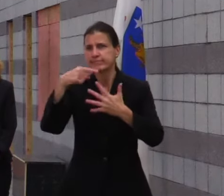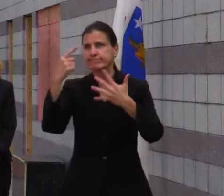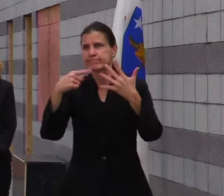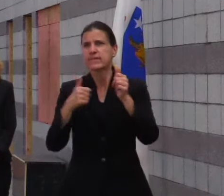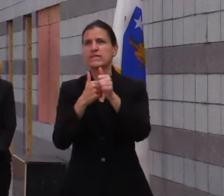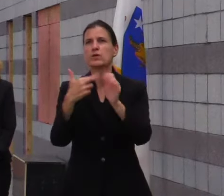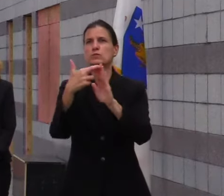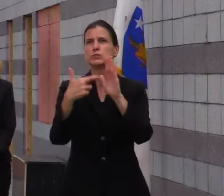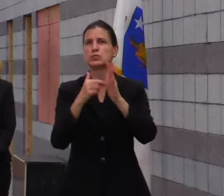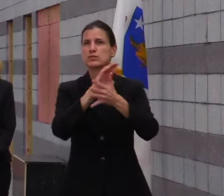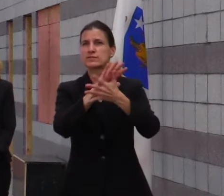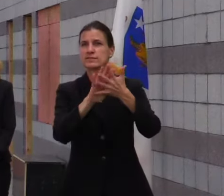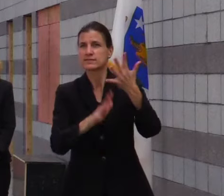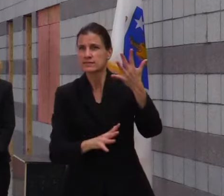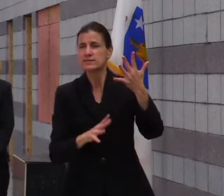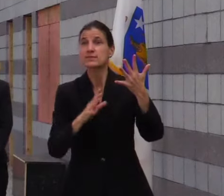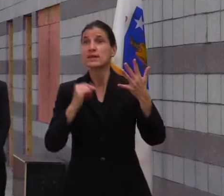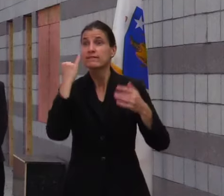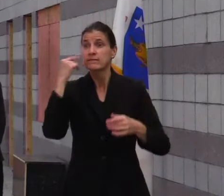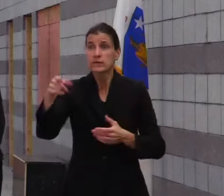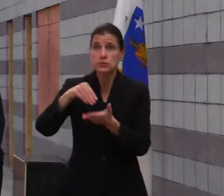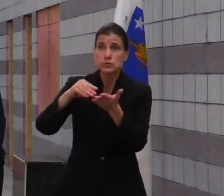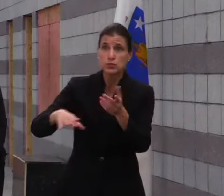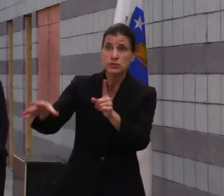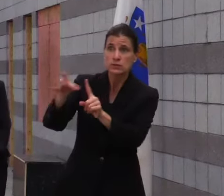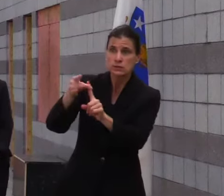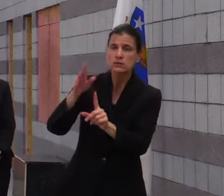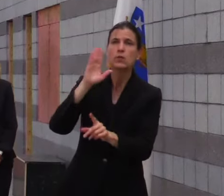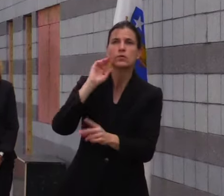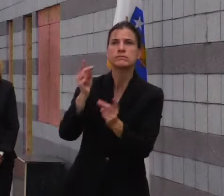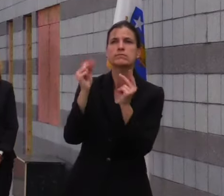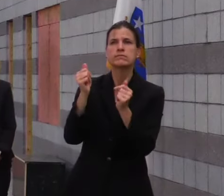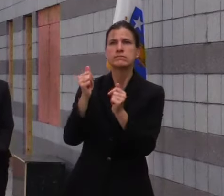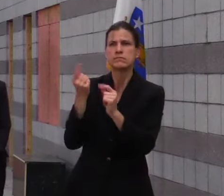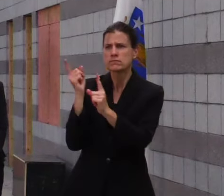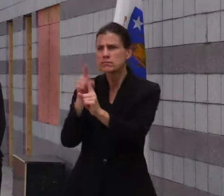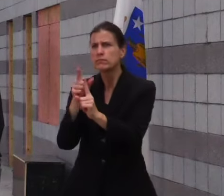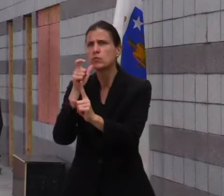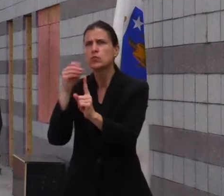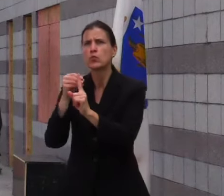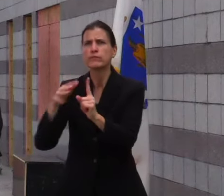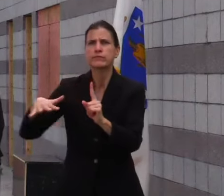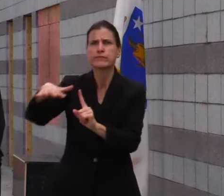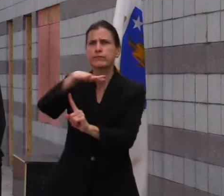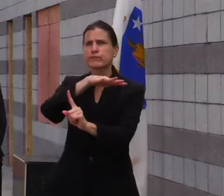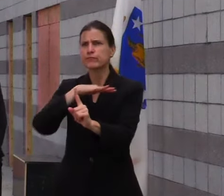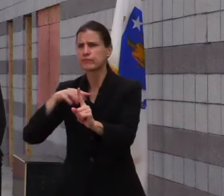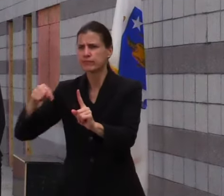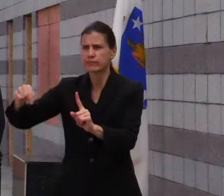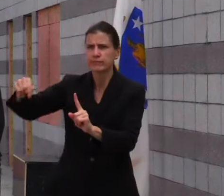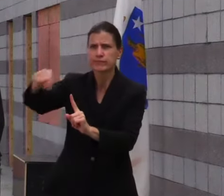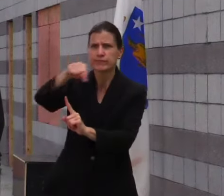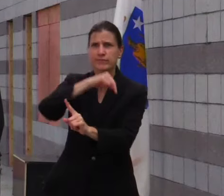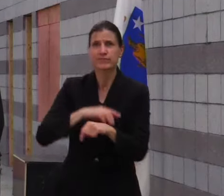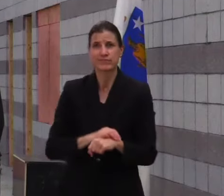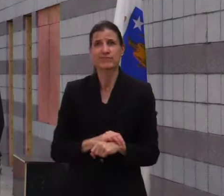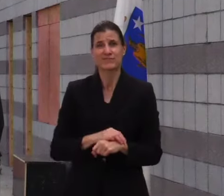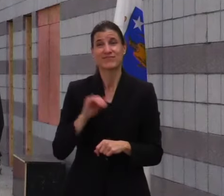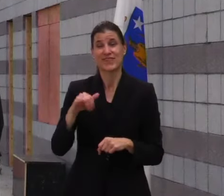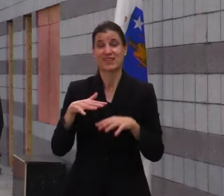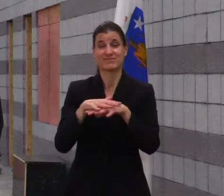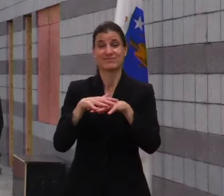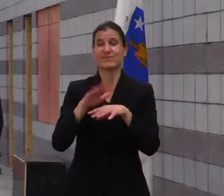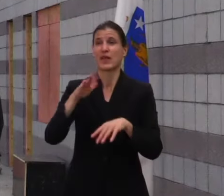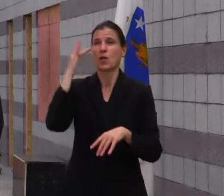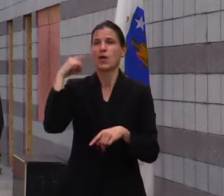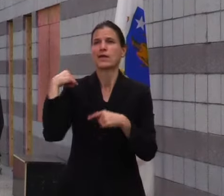close contacts, but that certainly contributes to an increase in positive cases. But in many respects, those are exactly the sort of